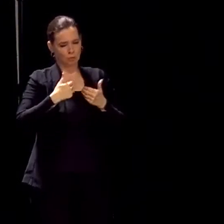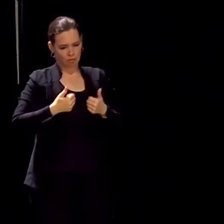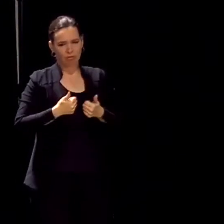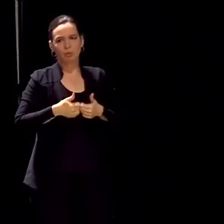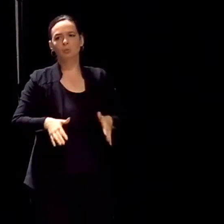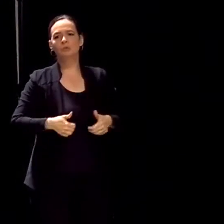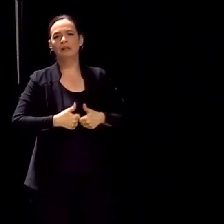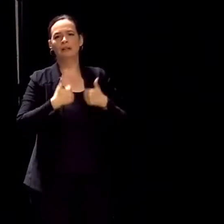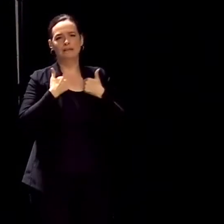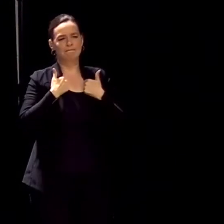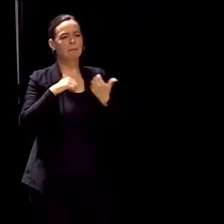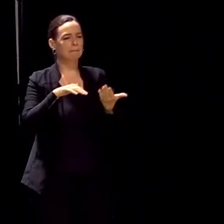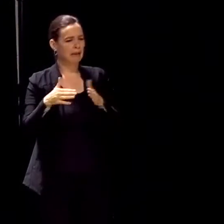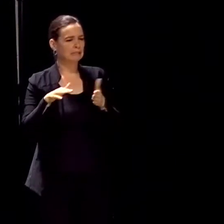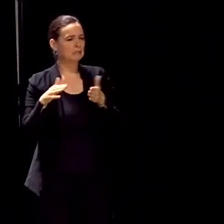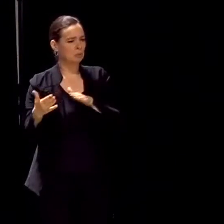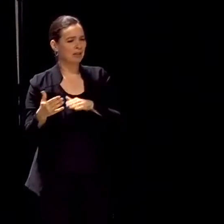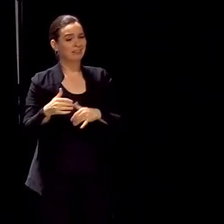the ICU.